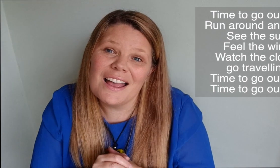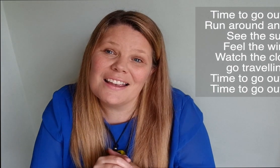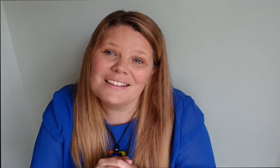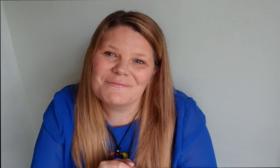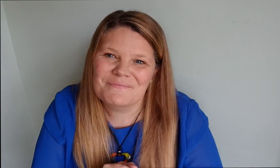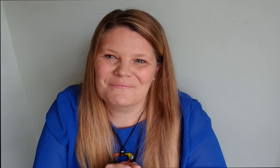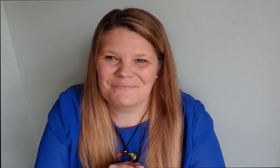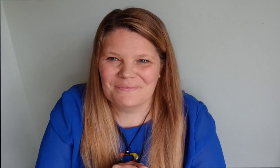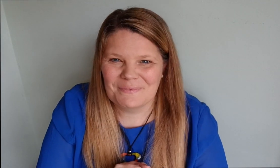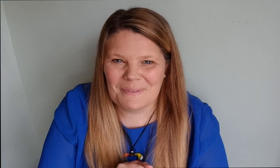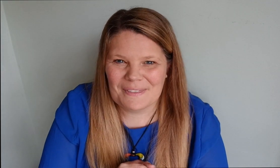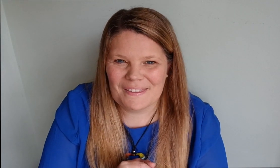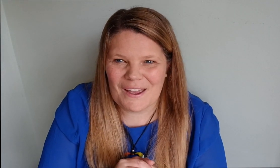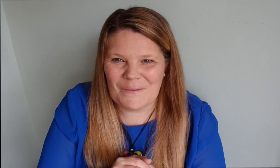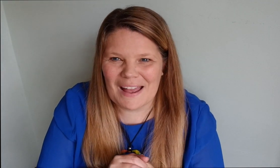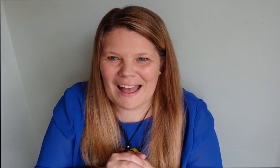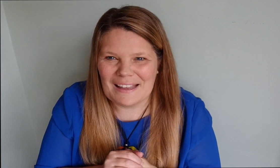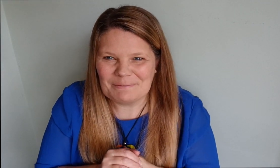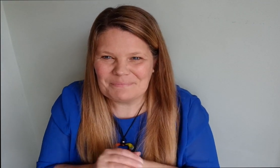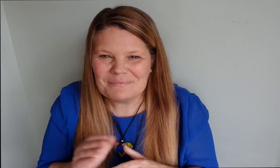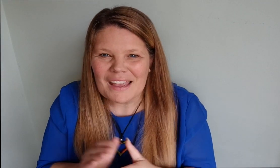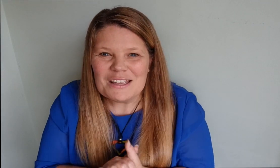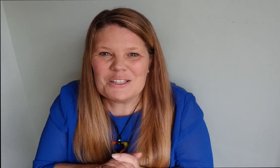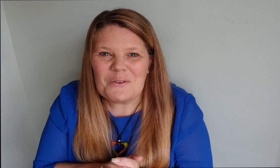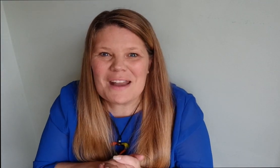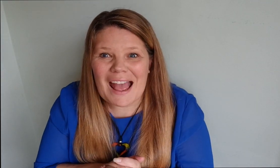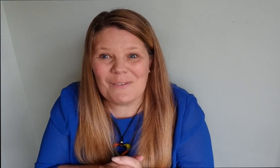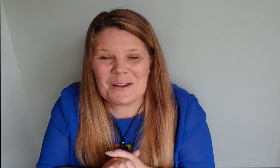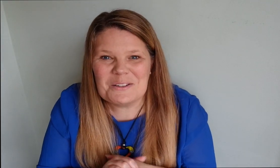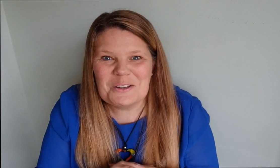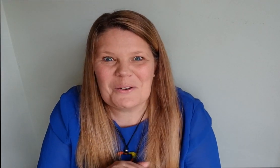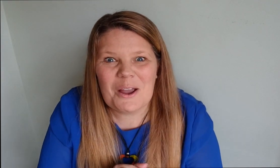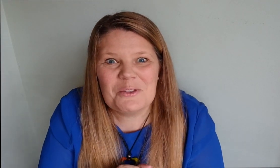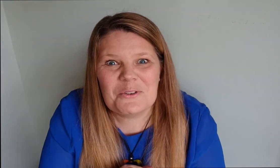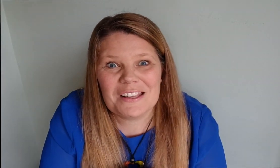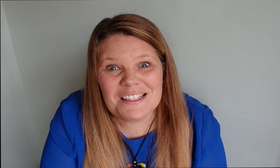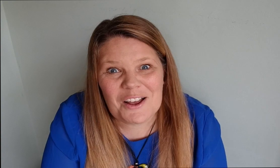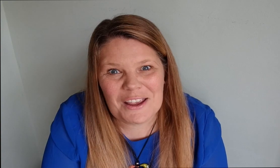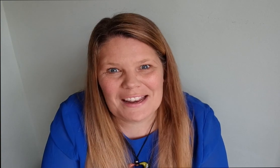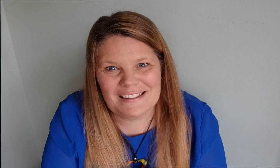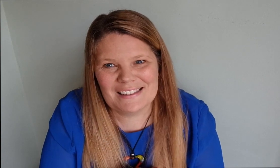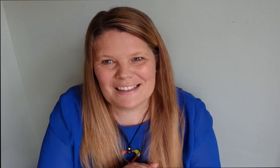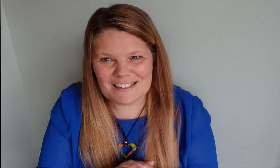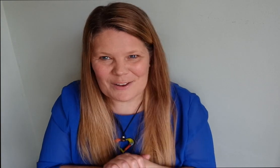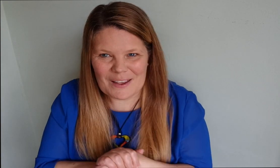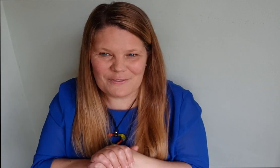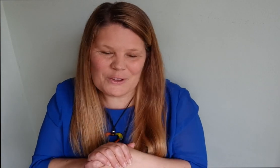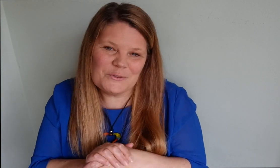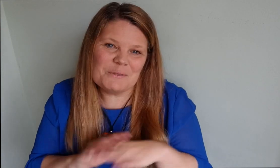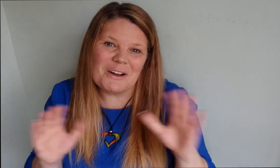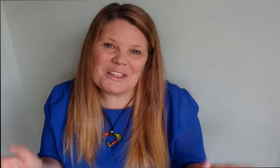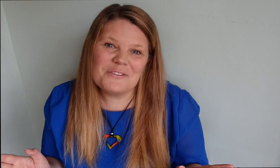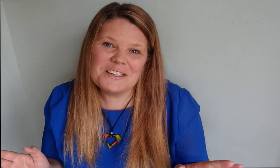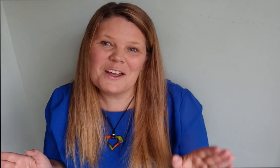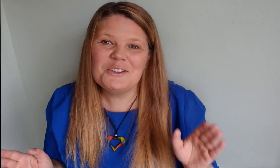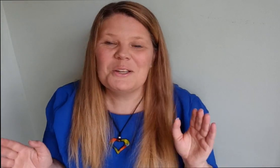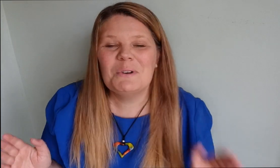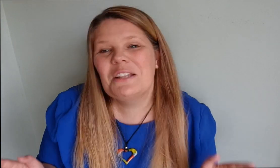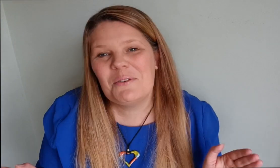outside. Okay, so now I'm going to go through the signs. So if you've done my other videos, you will know some